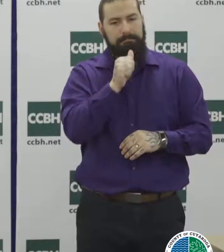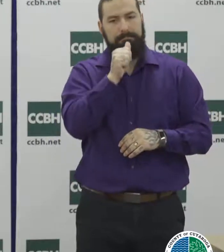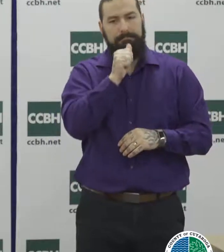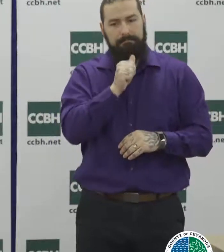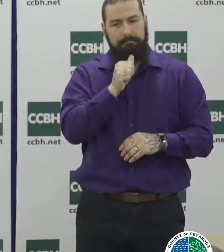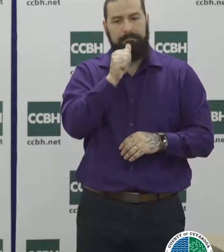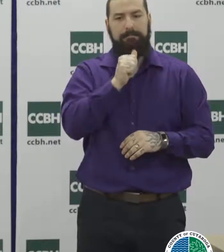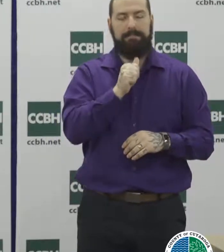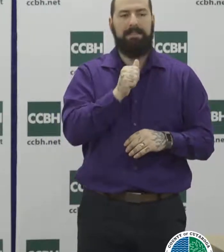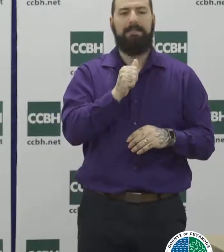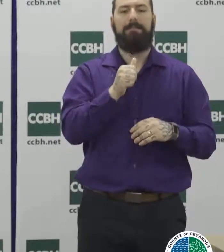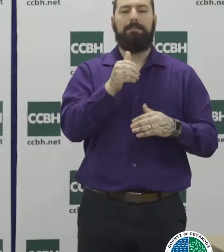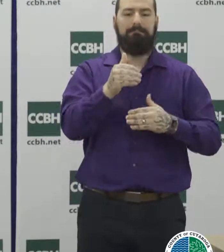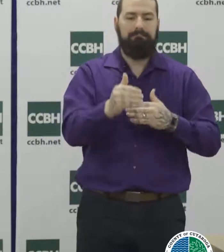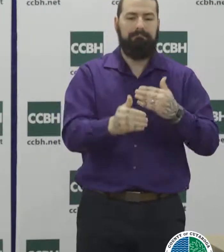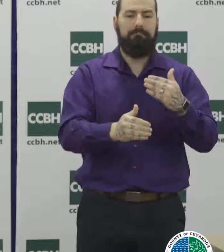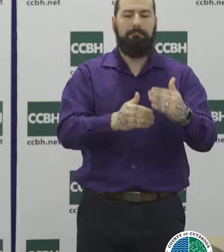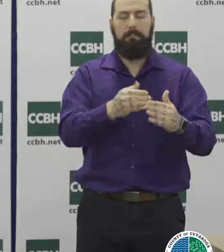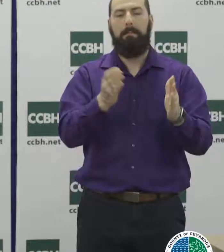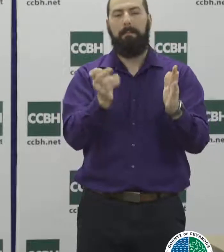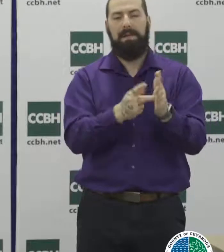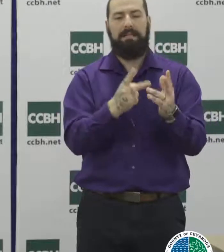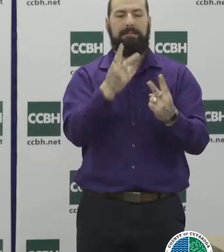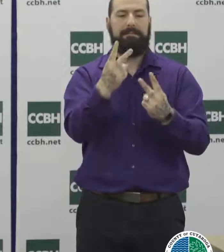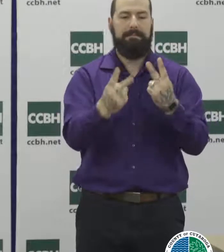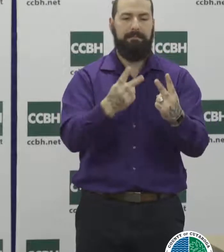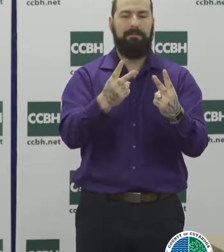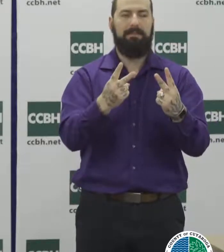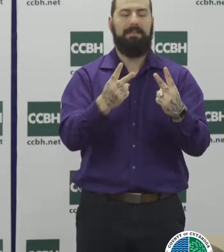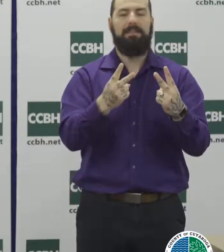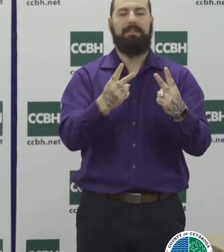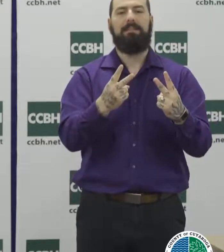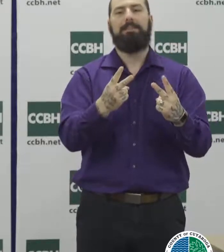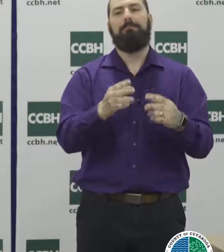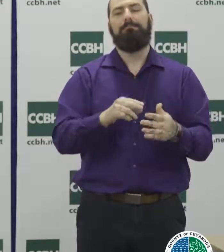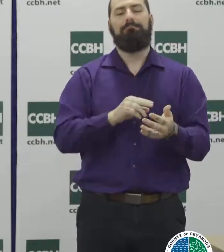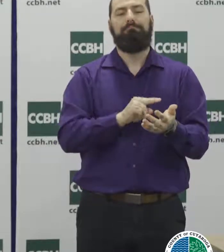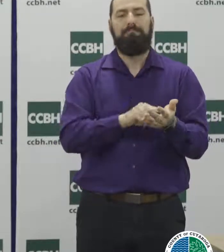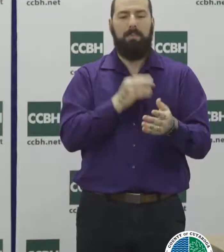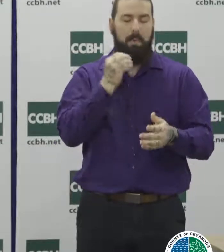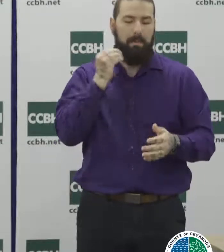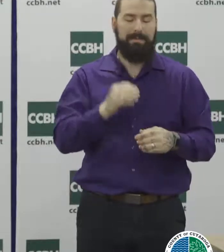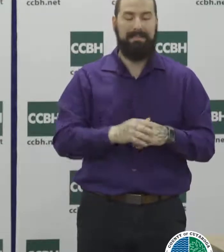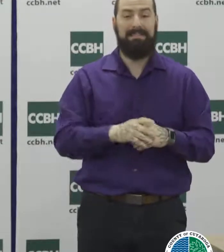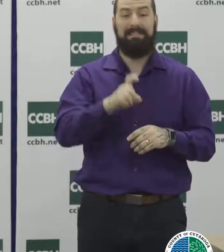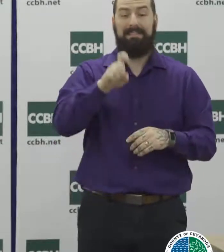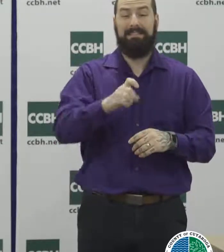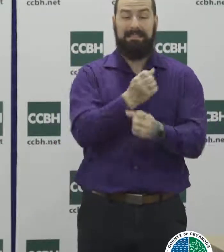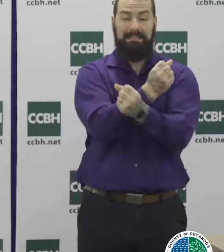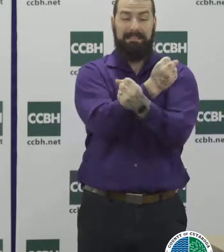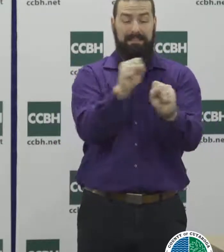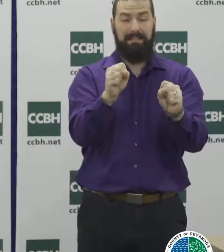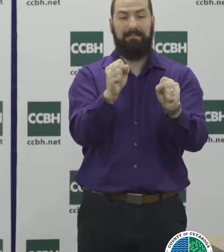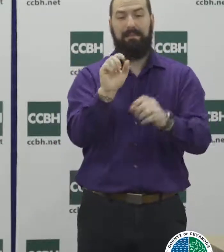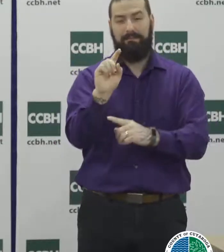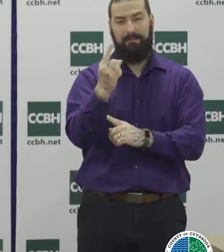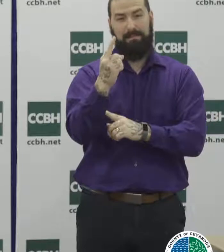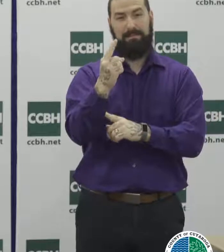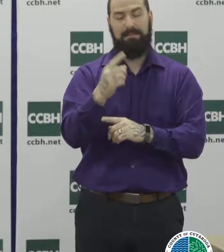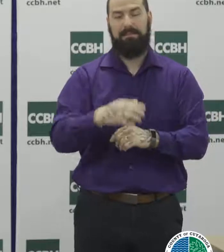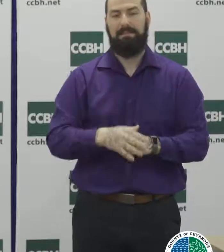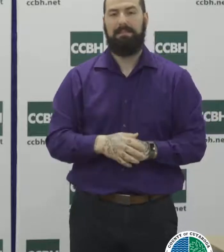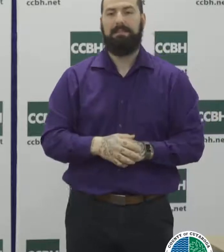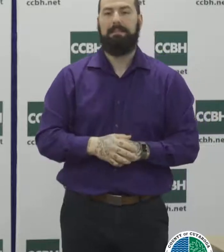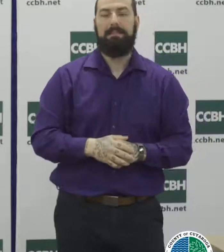to visitations. We must always put safety first for these vulnerable residents. We know, and myself